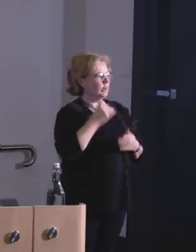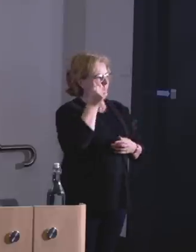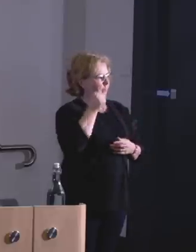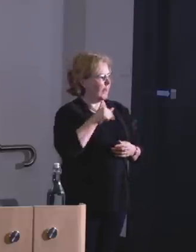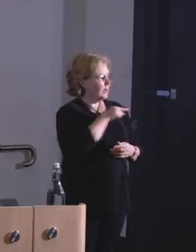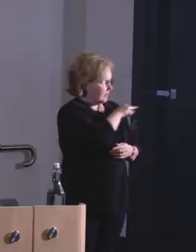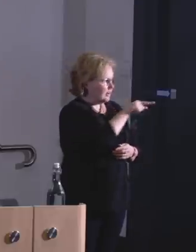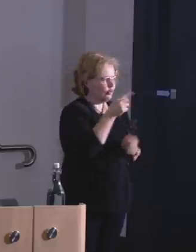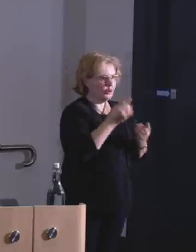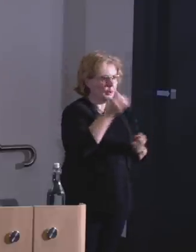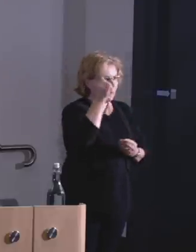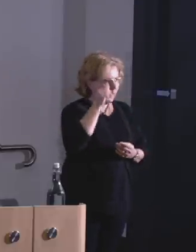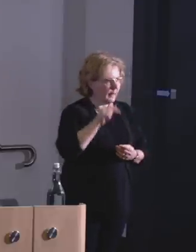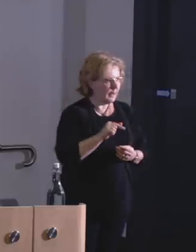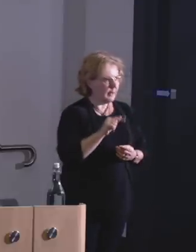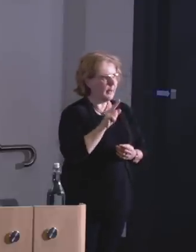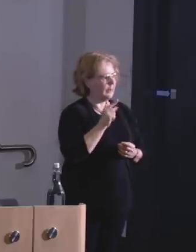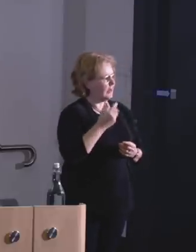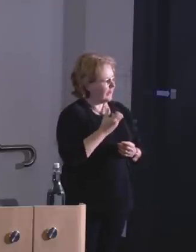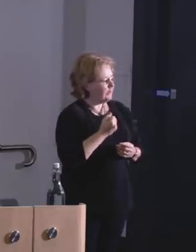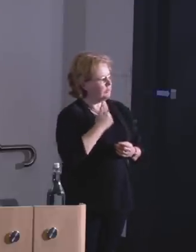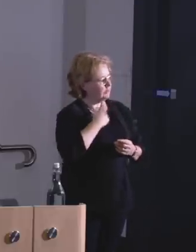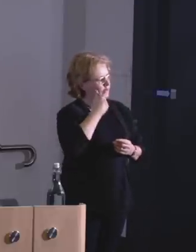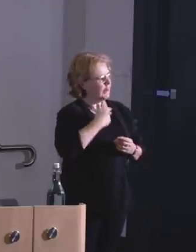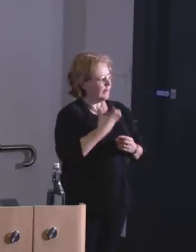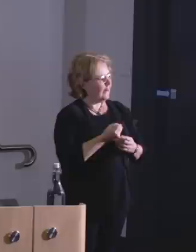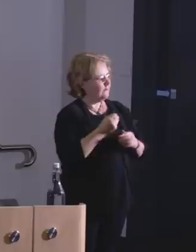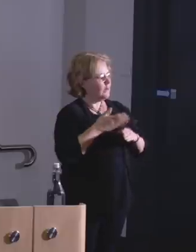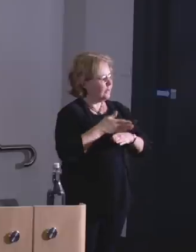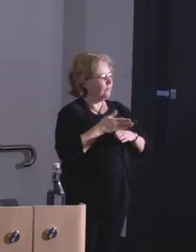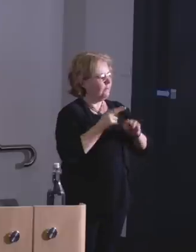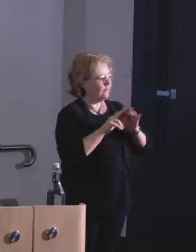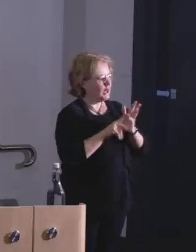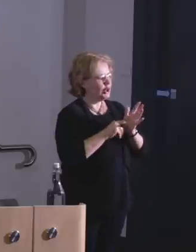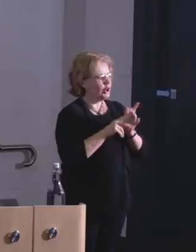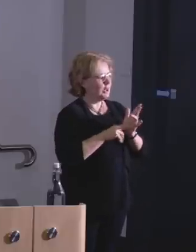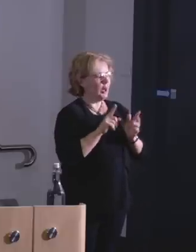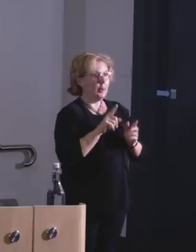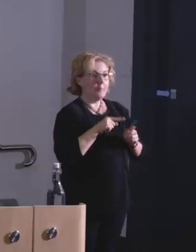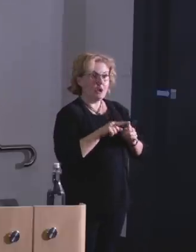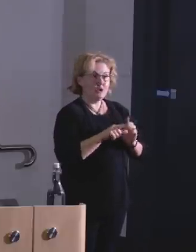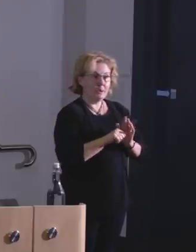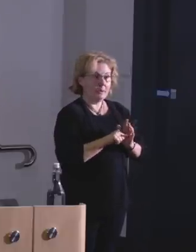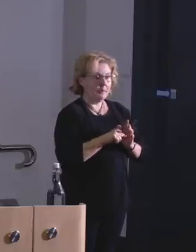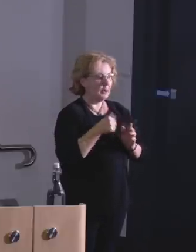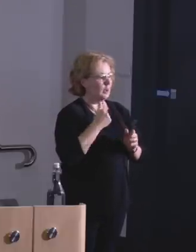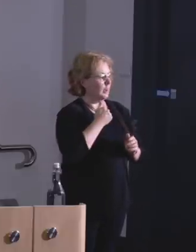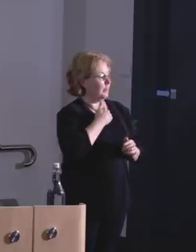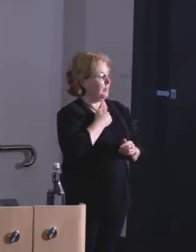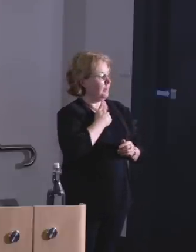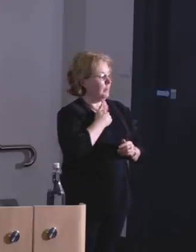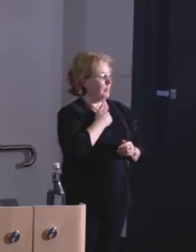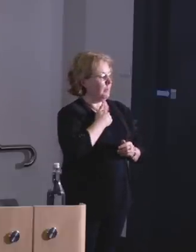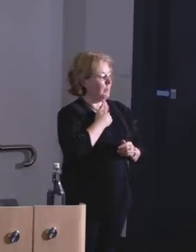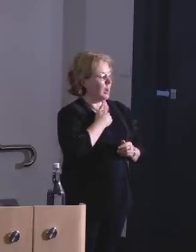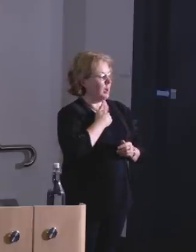I was the ranking chief, and it has a function, but I would more often than not defer to